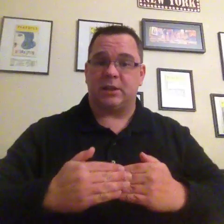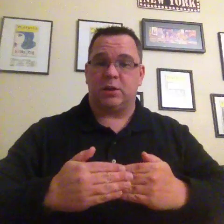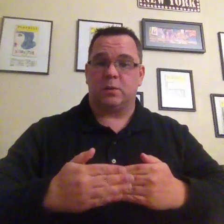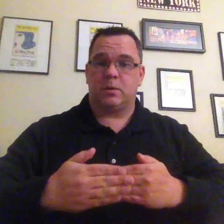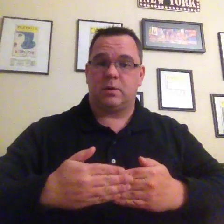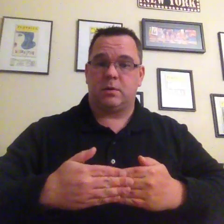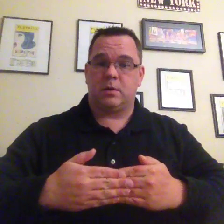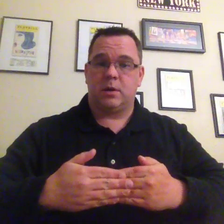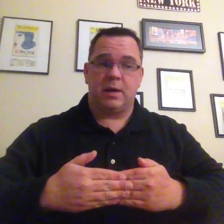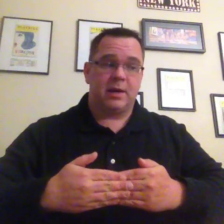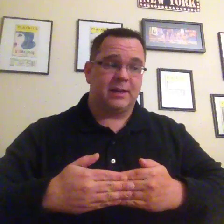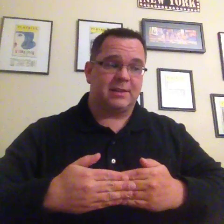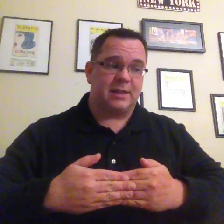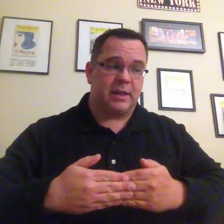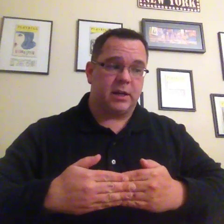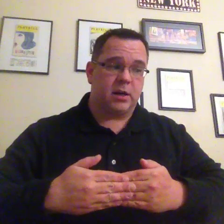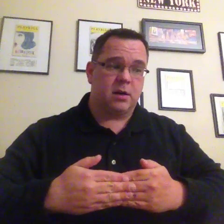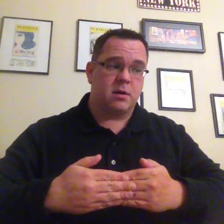you. It's near,